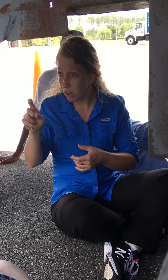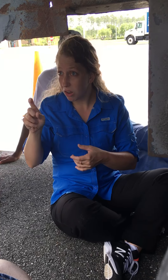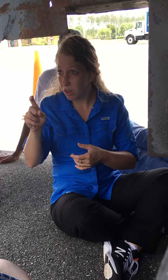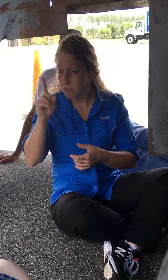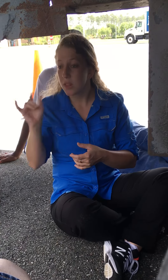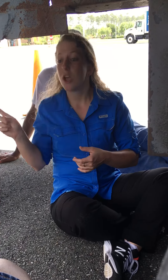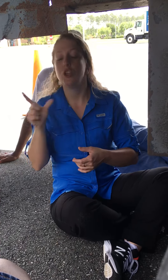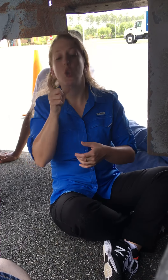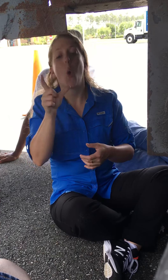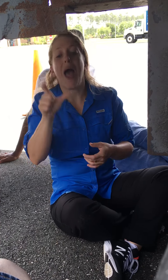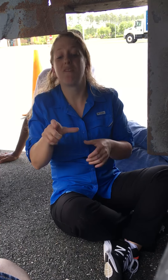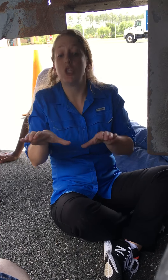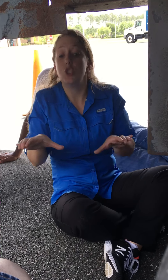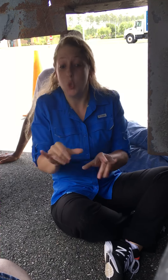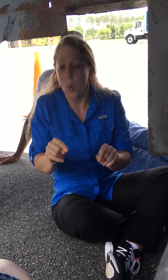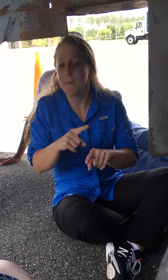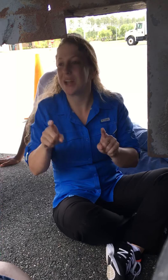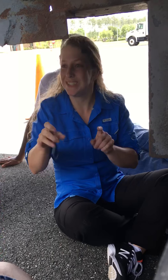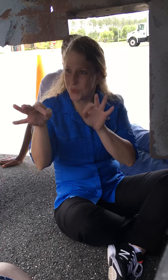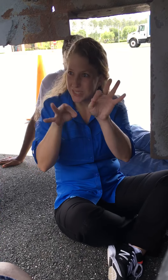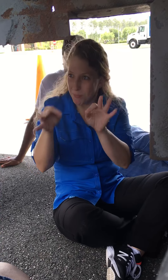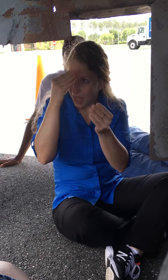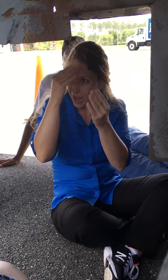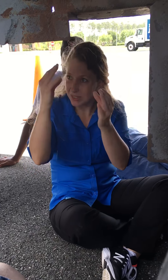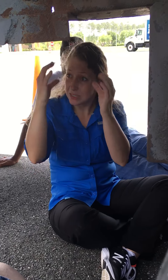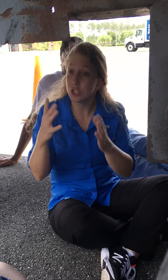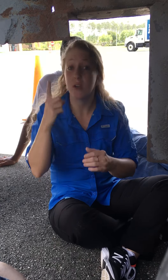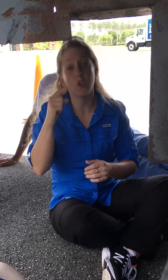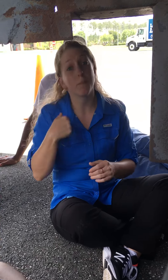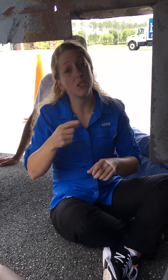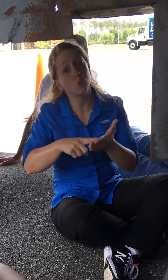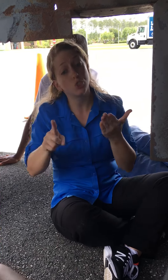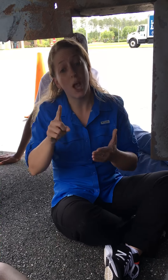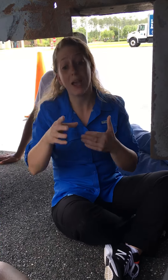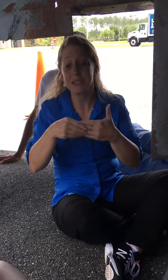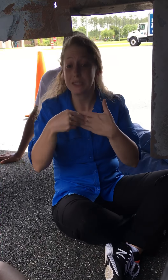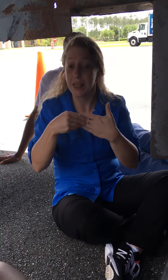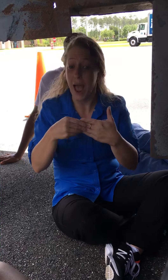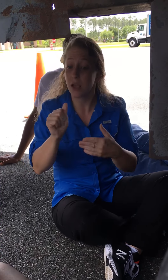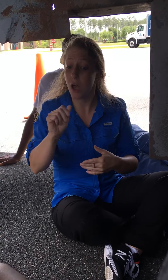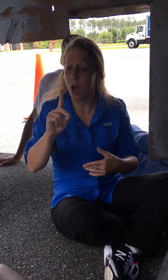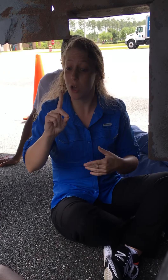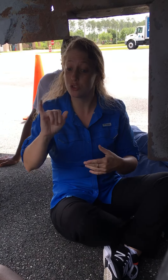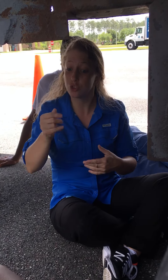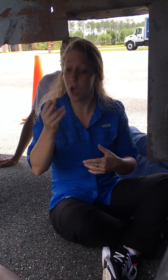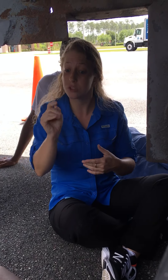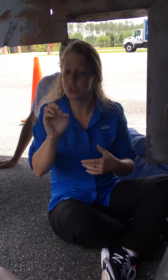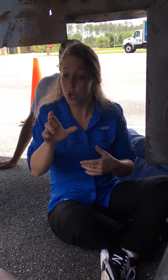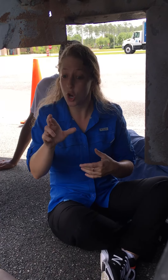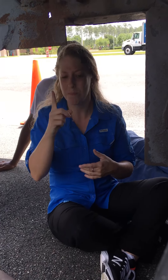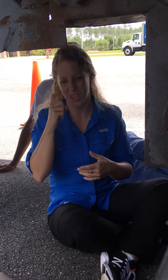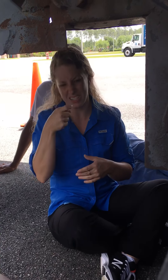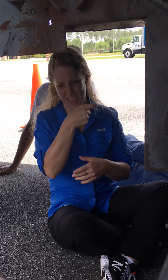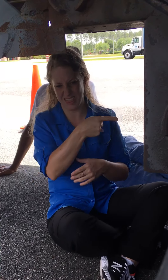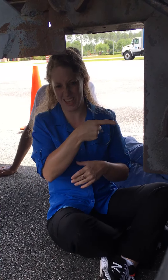you have You to gotta explain explain to him that in order for me to check these slack adjusters, because these are parking brakes, You gotta take it off on the dual. I got to release the parking brakes before I pull on